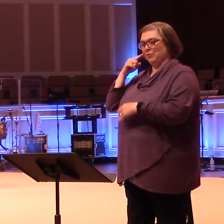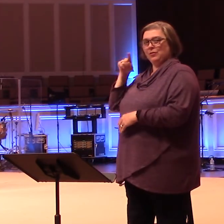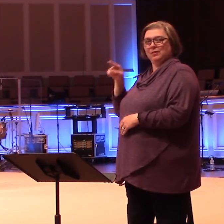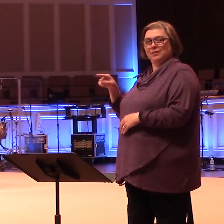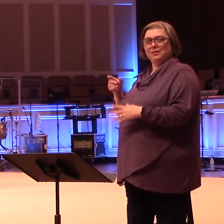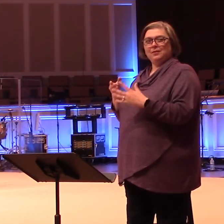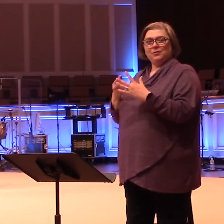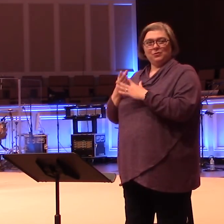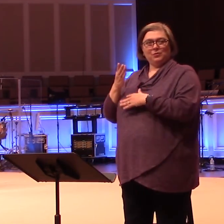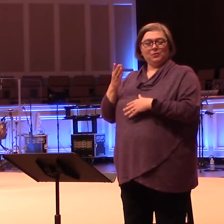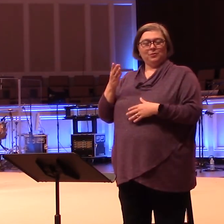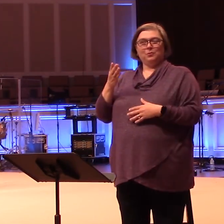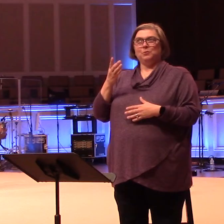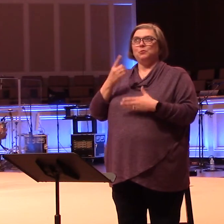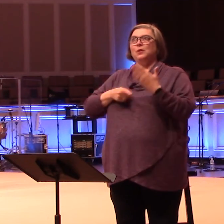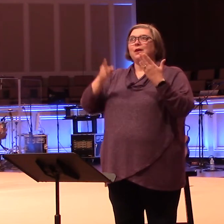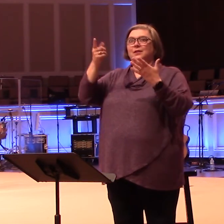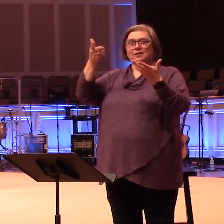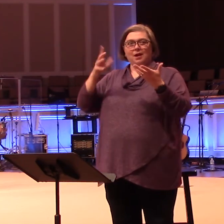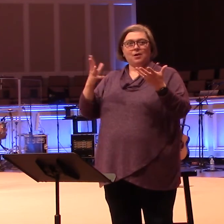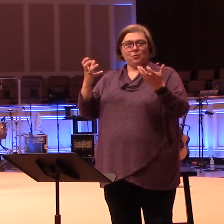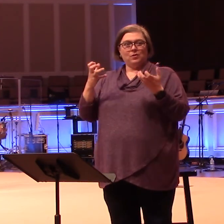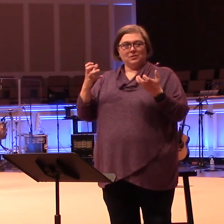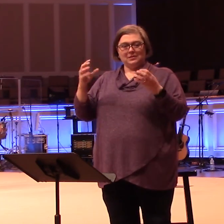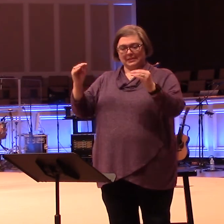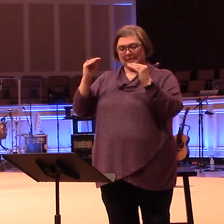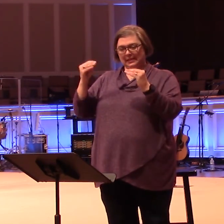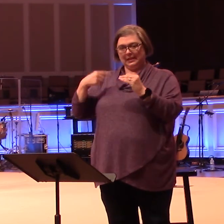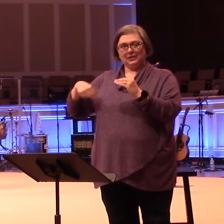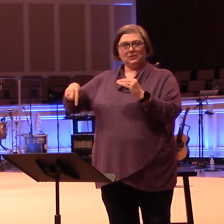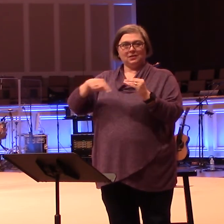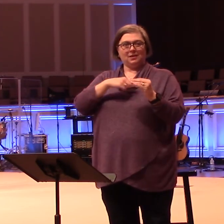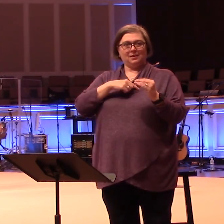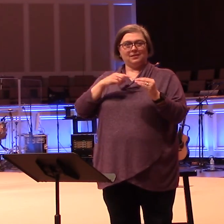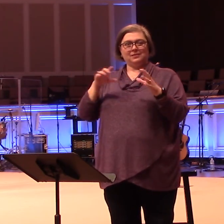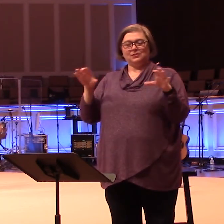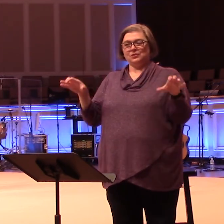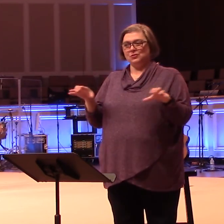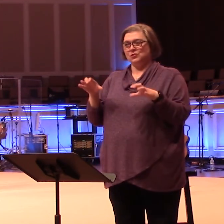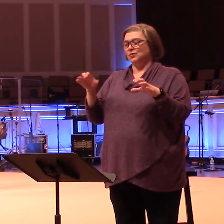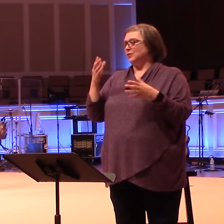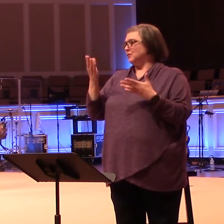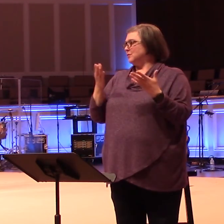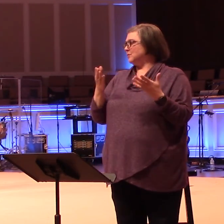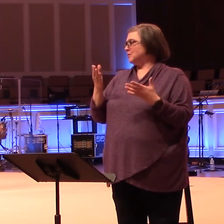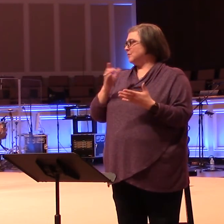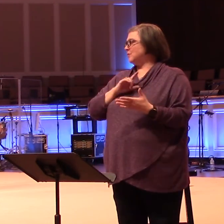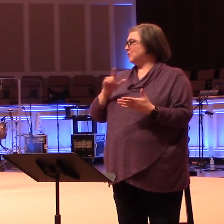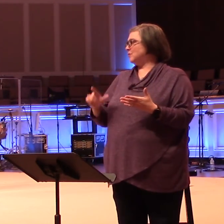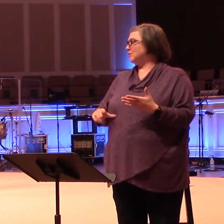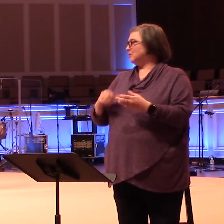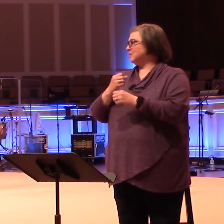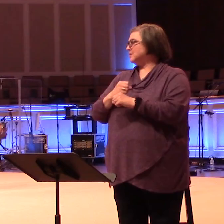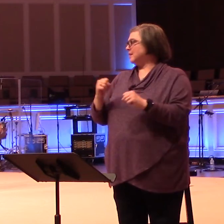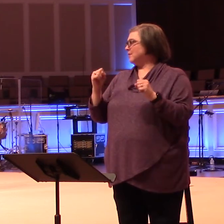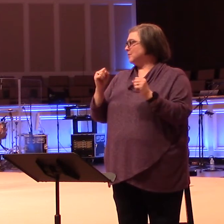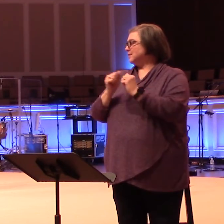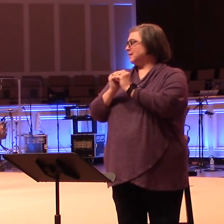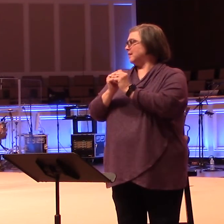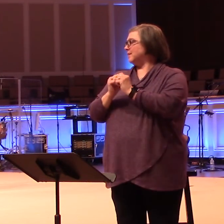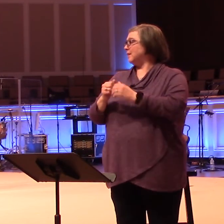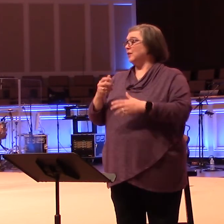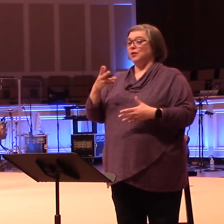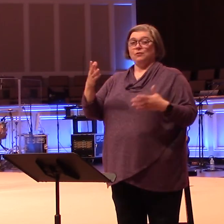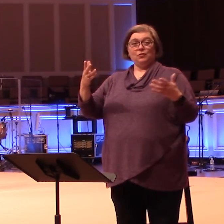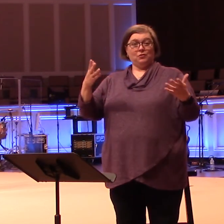things that our Savior wants to teach you and us together as we follow Him. Well, church, if you sense the Holy Spirit drawing this couple to